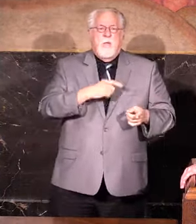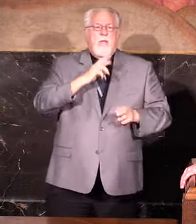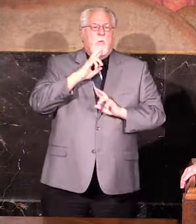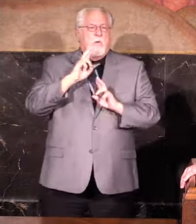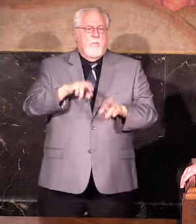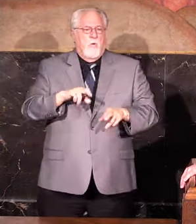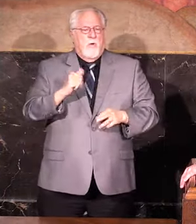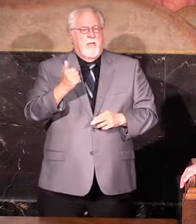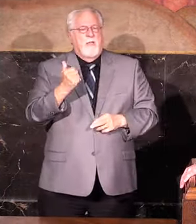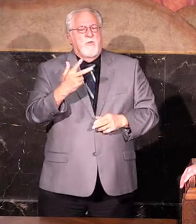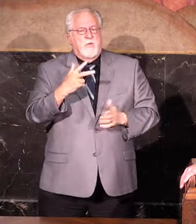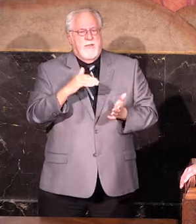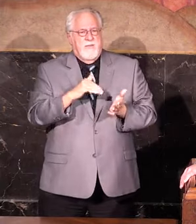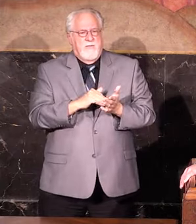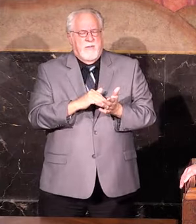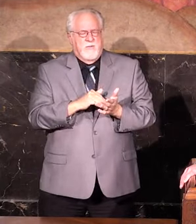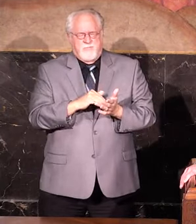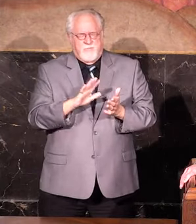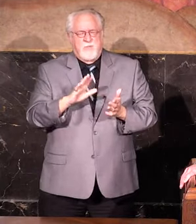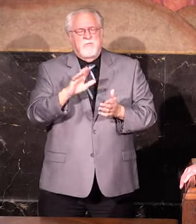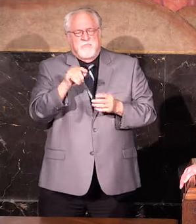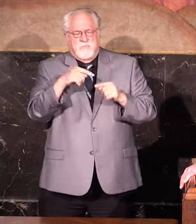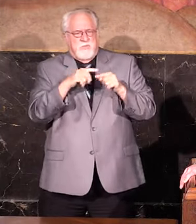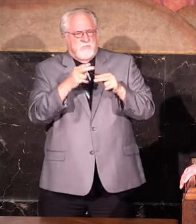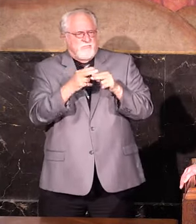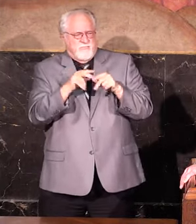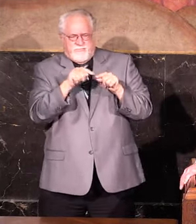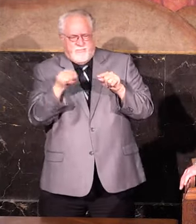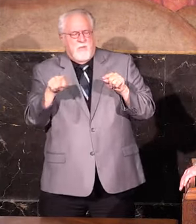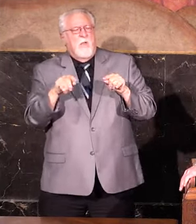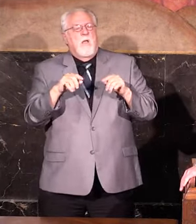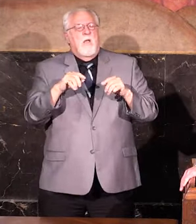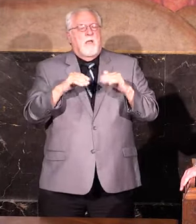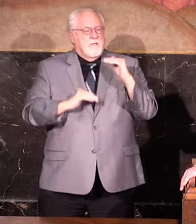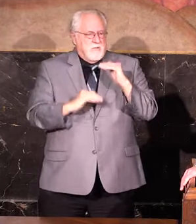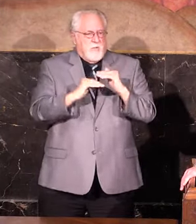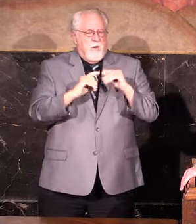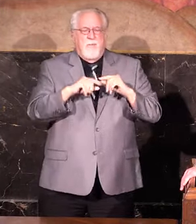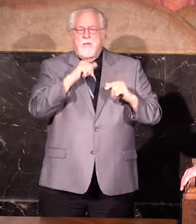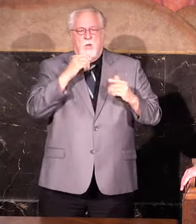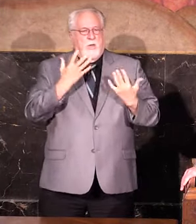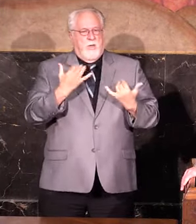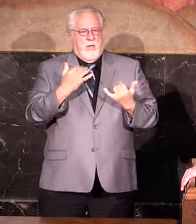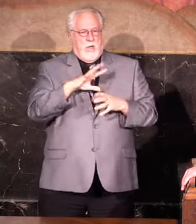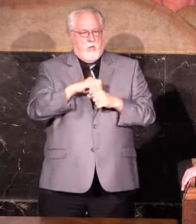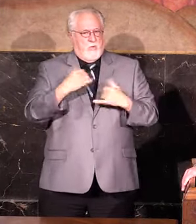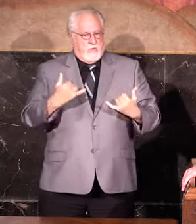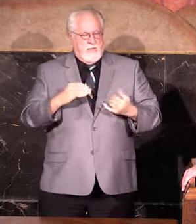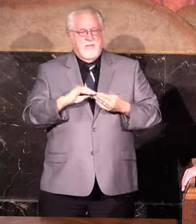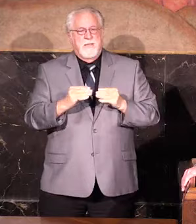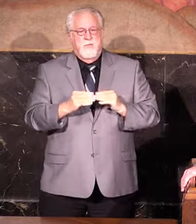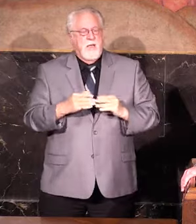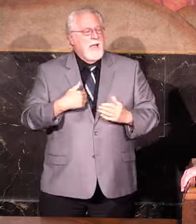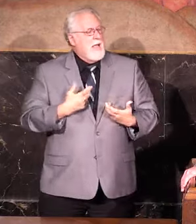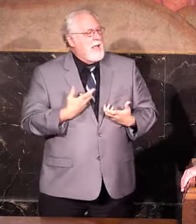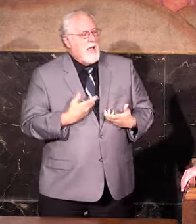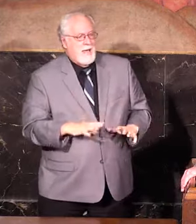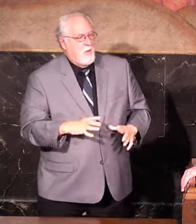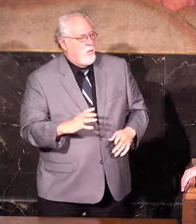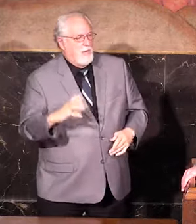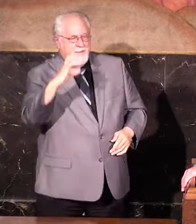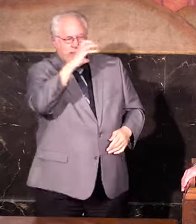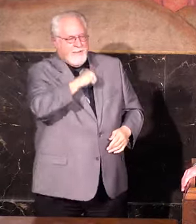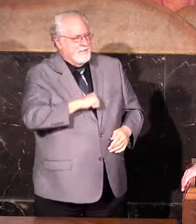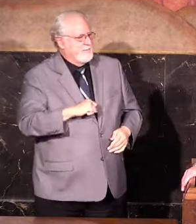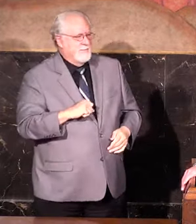reporting 13,000 or so short, but that doesn't include today's numbers. And I really don't want to hazard a guess as